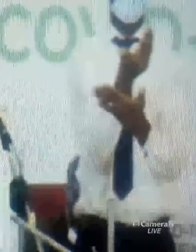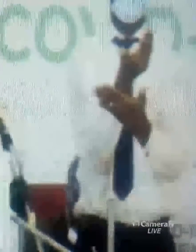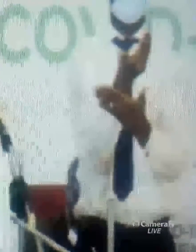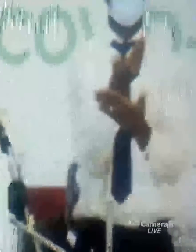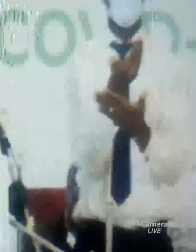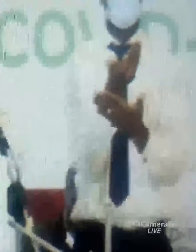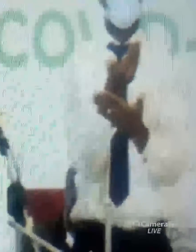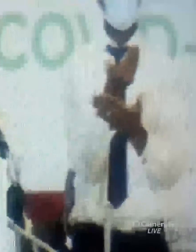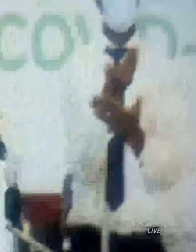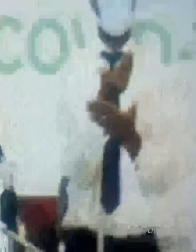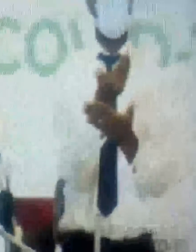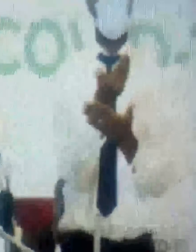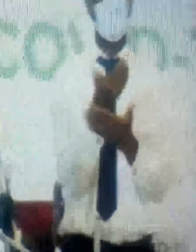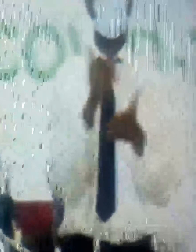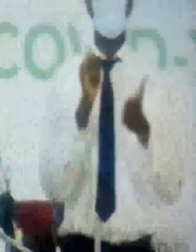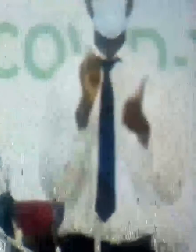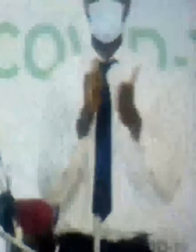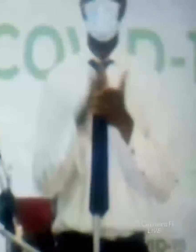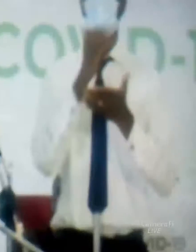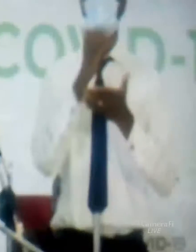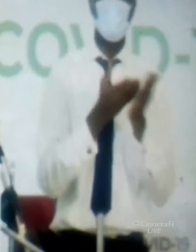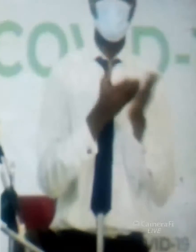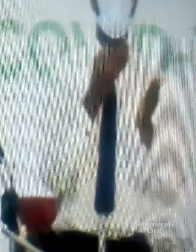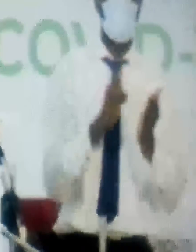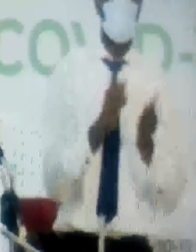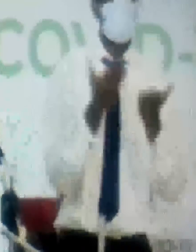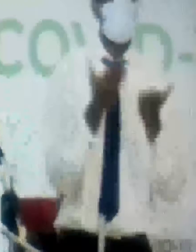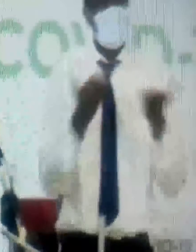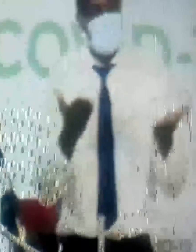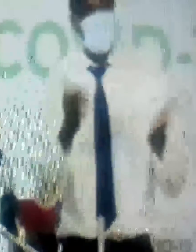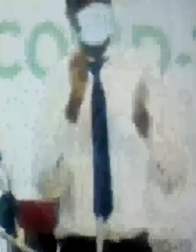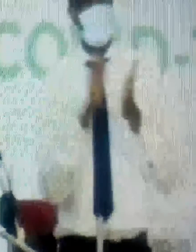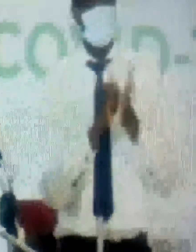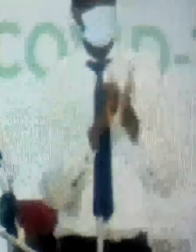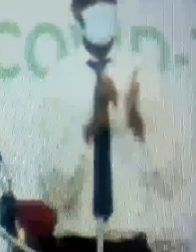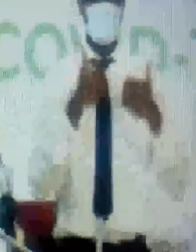with. So I think these are some of the